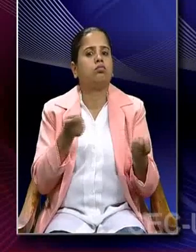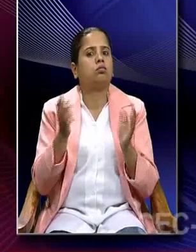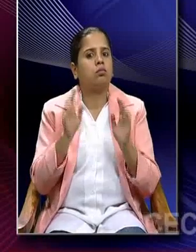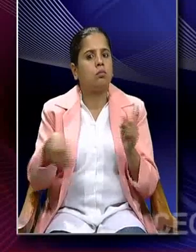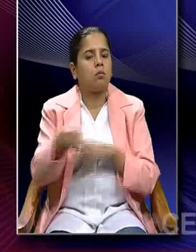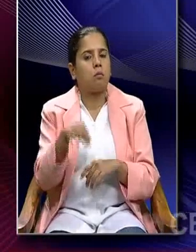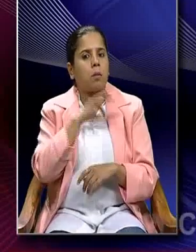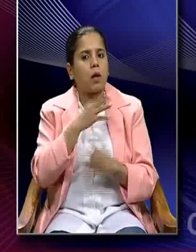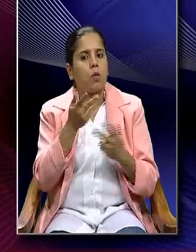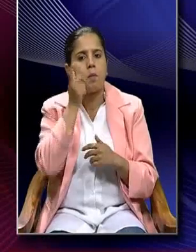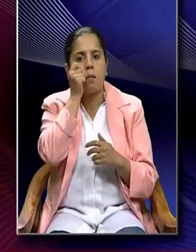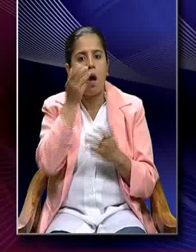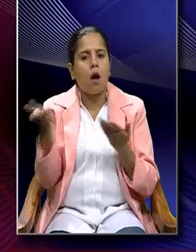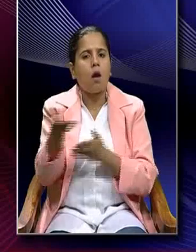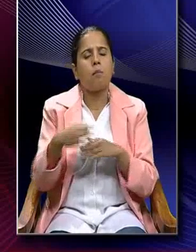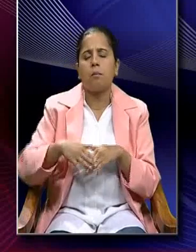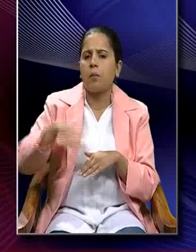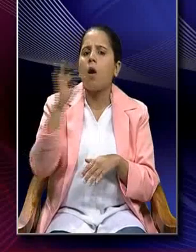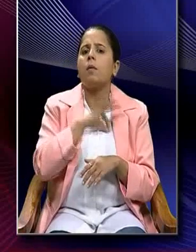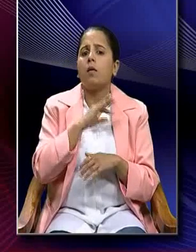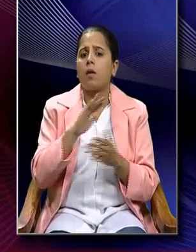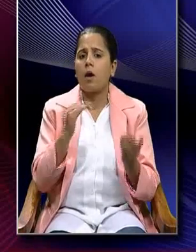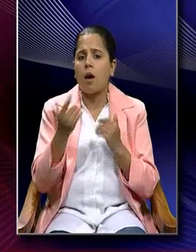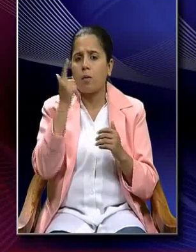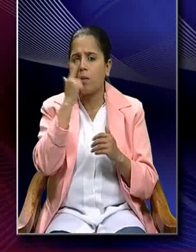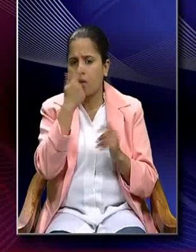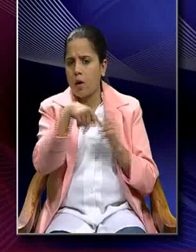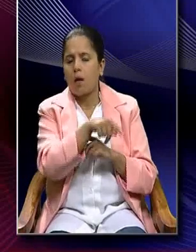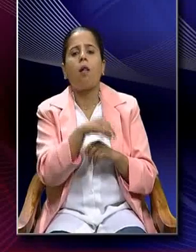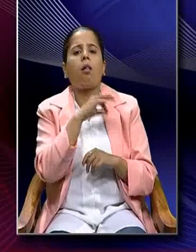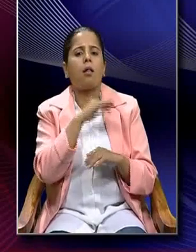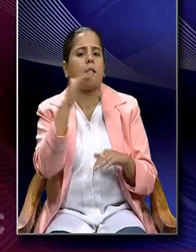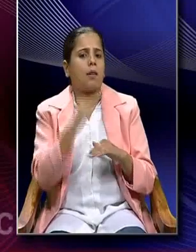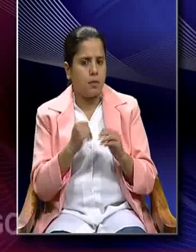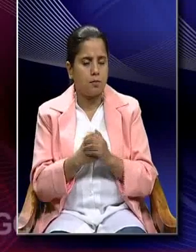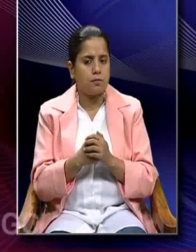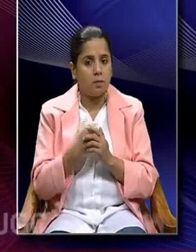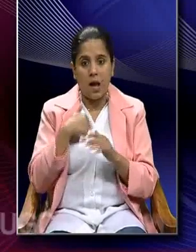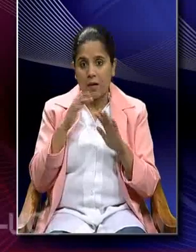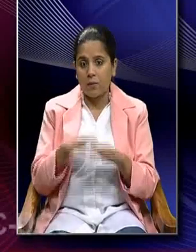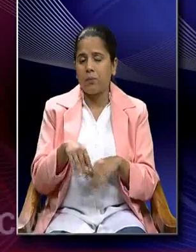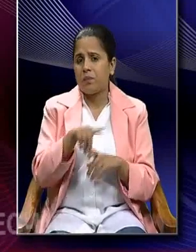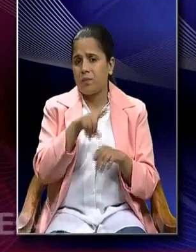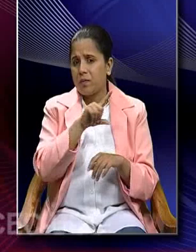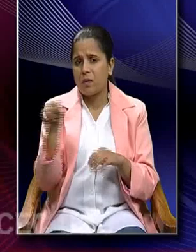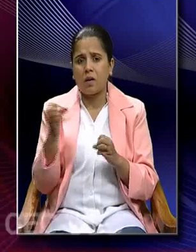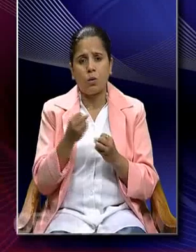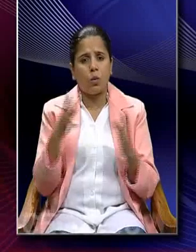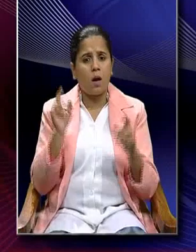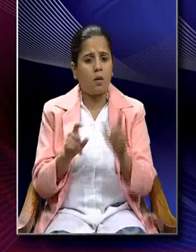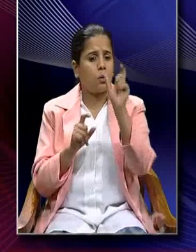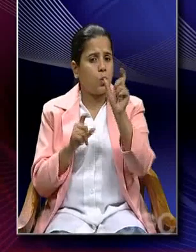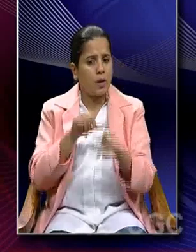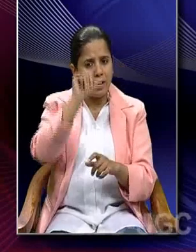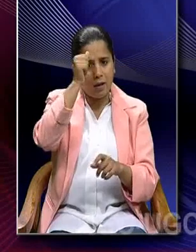privileging of the boy child as compared to the girl child. And we have hundreds of idioms in